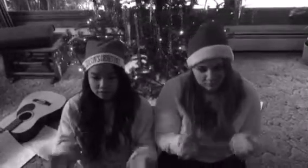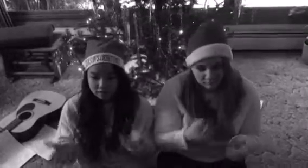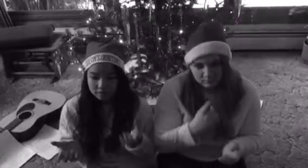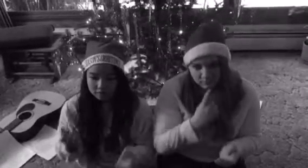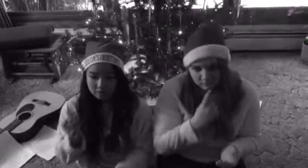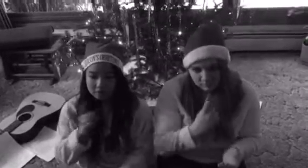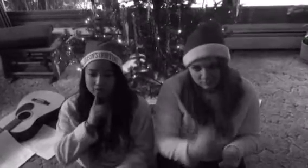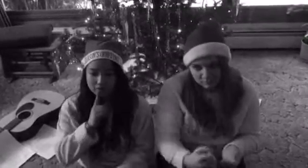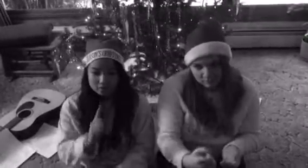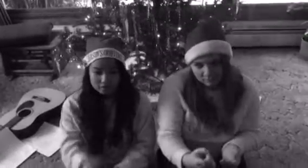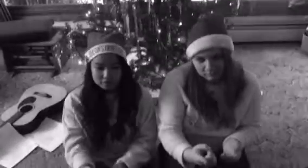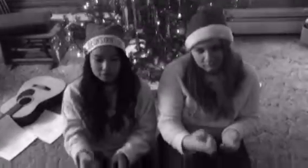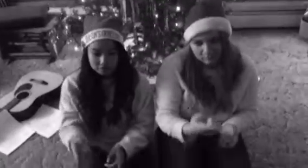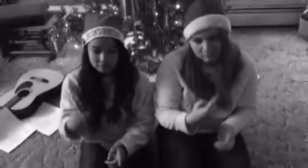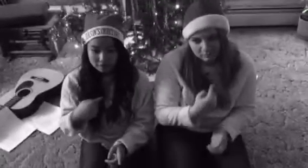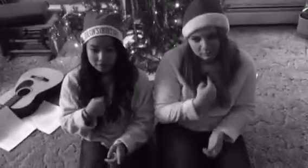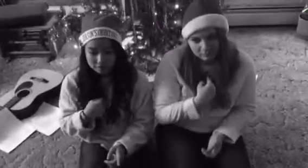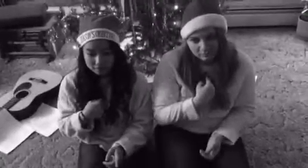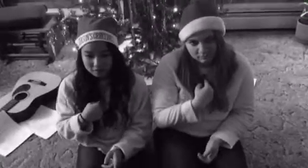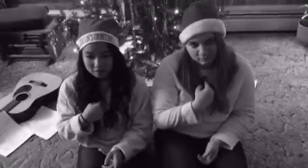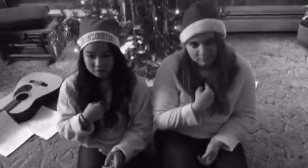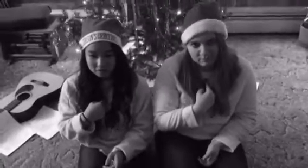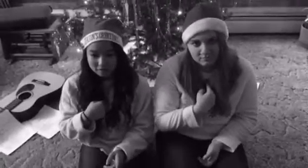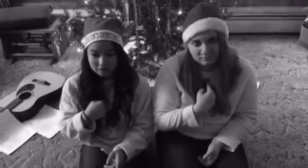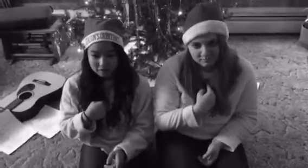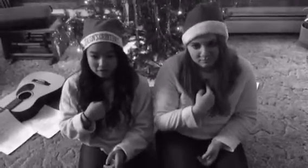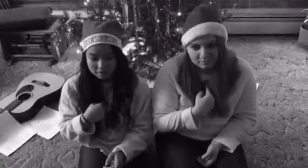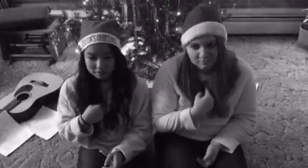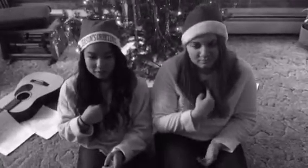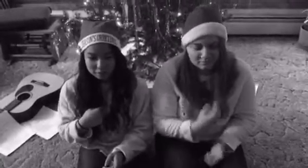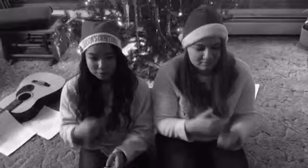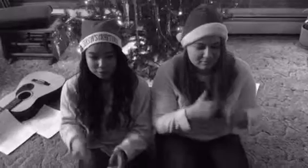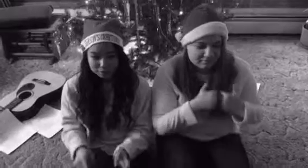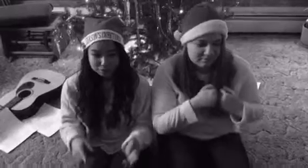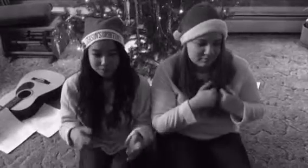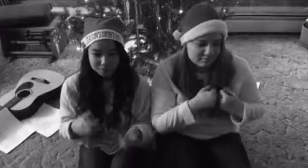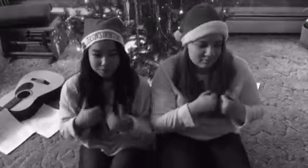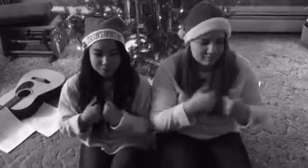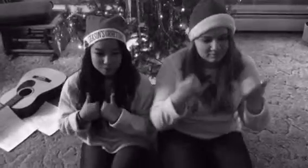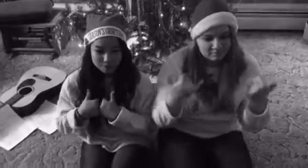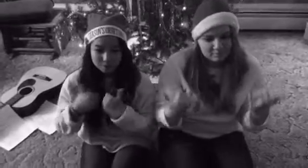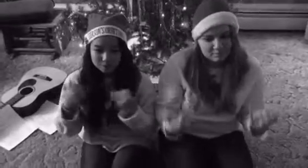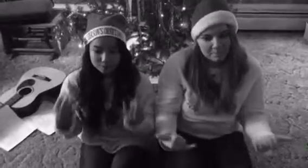wanna tell you I am So honey, now